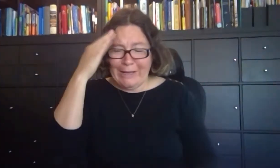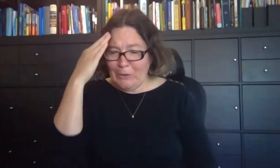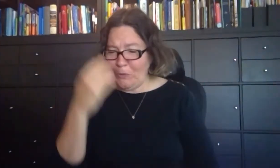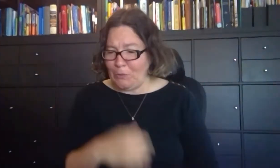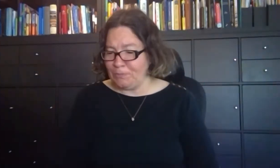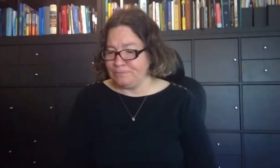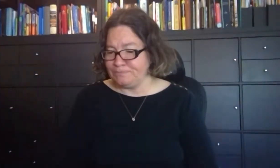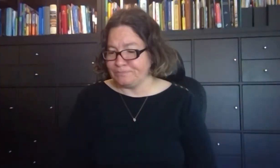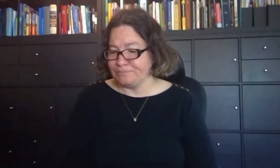knows.